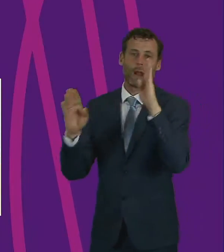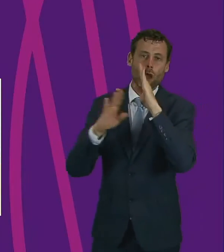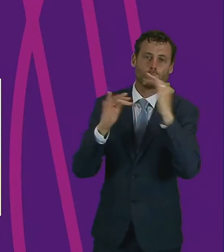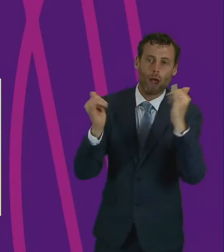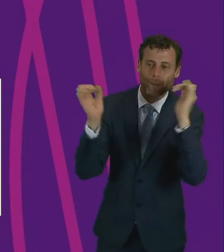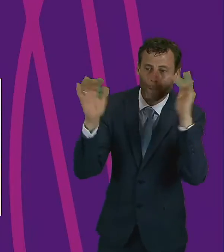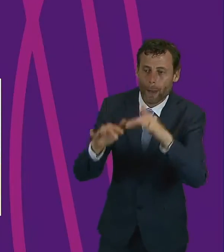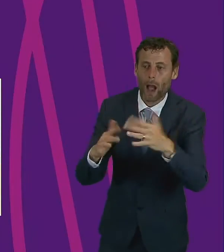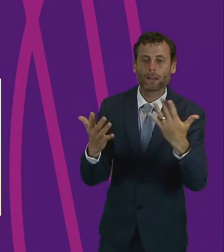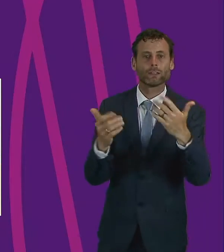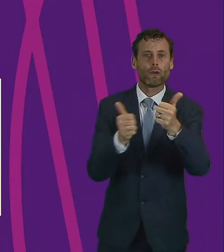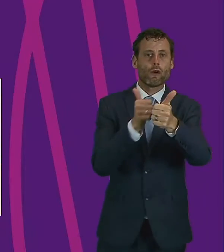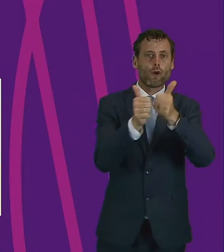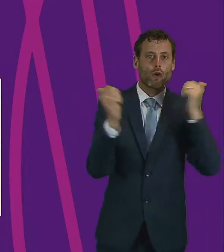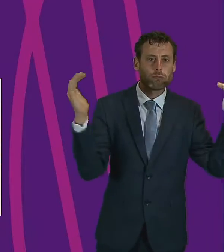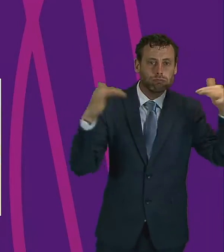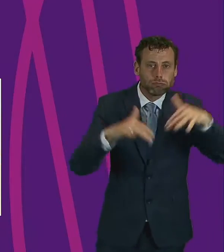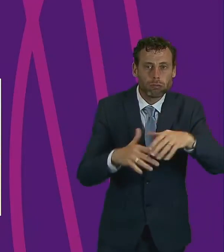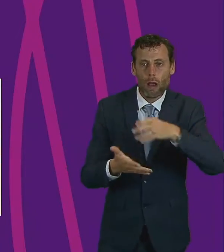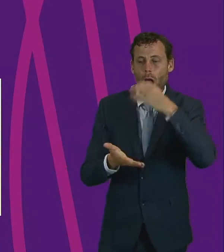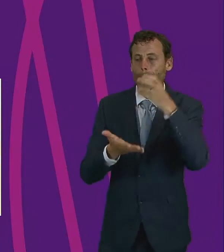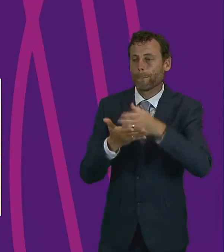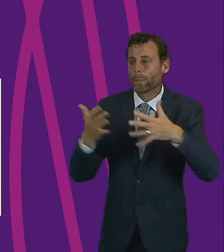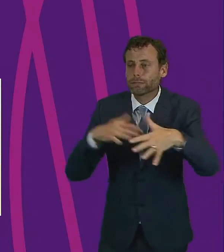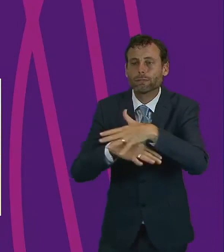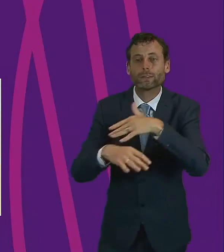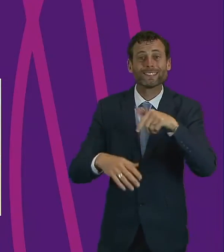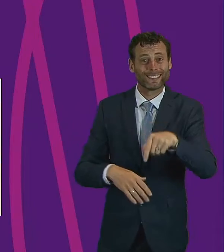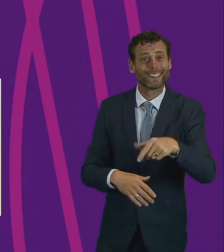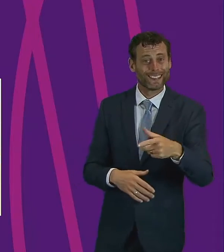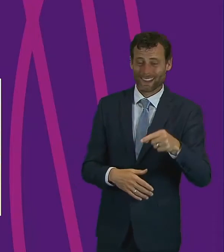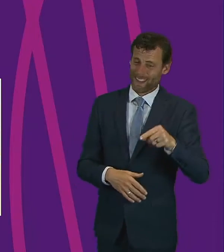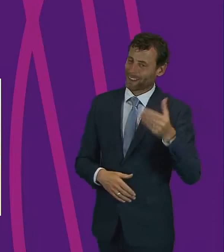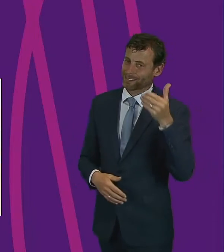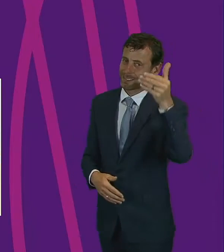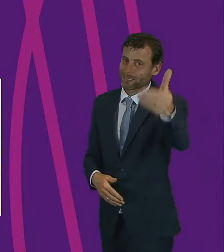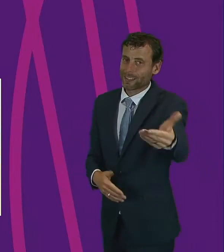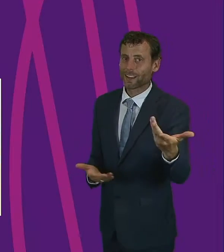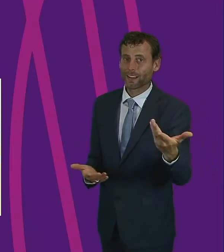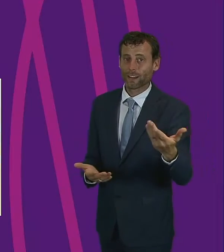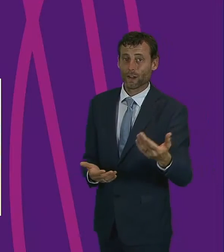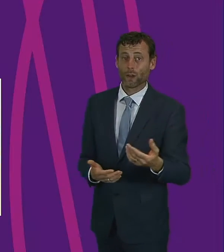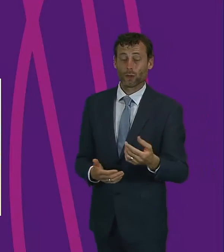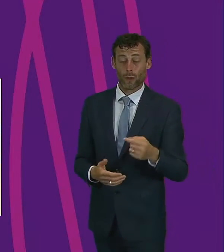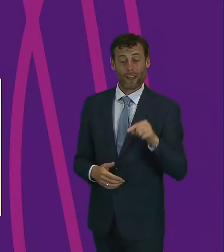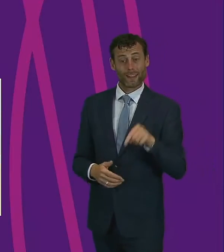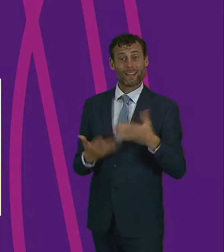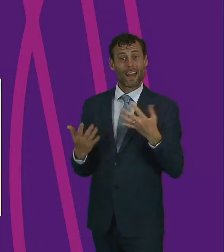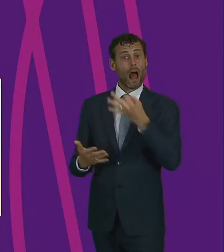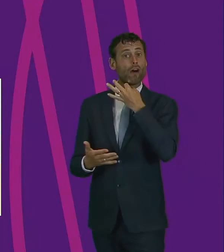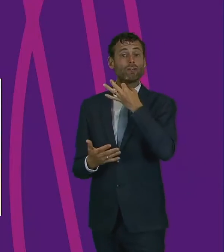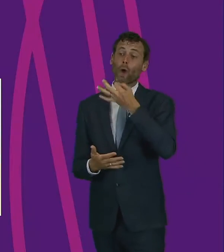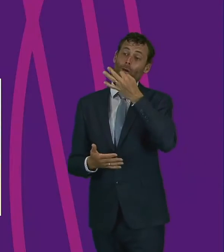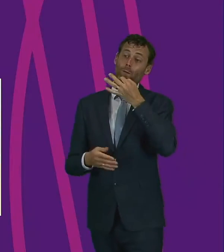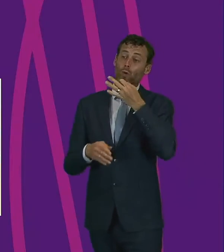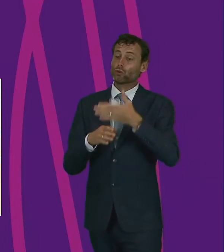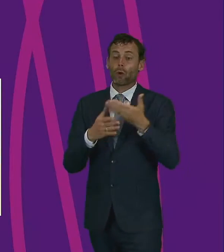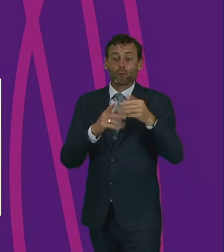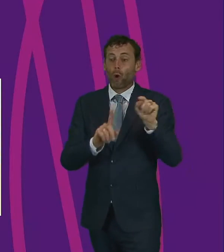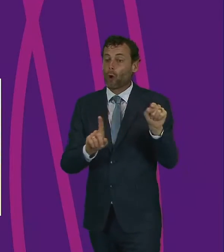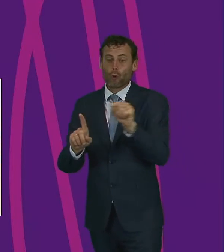corporate functions and pubs. Because if we fail to do that, we will lose something more than just a few jobs. We will lose a part of our cultural